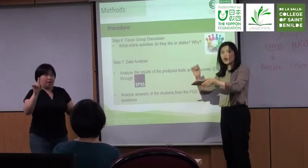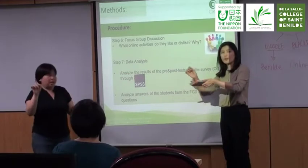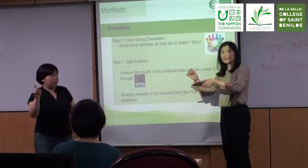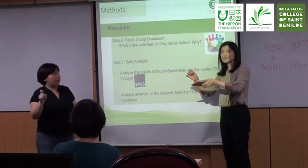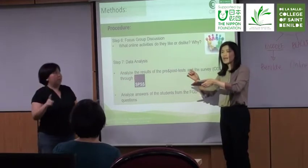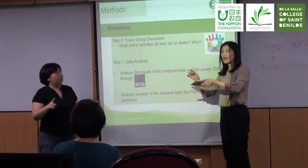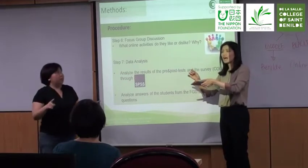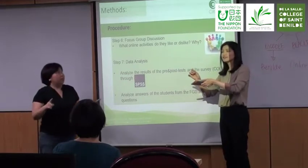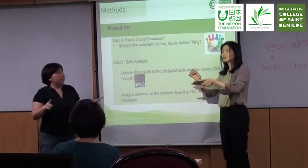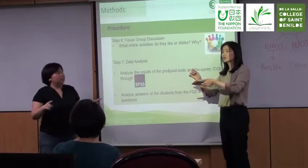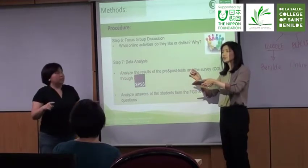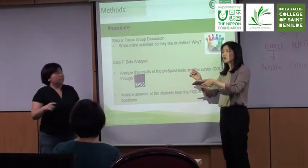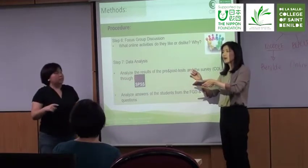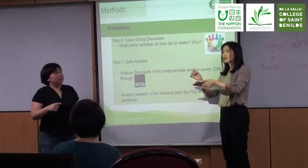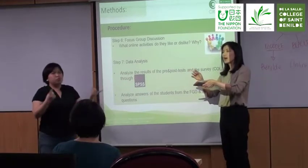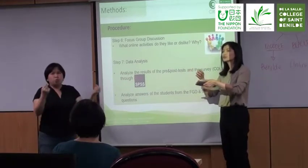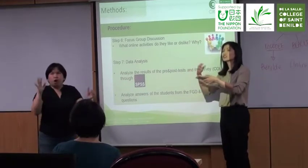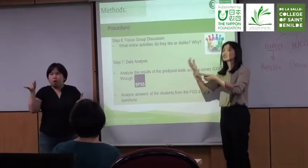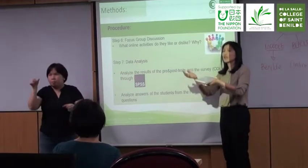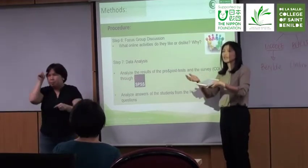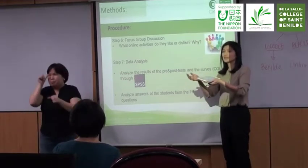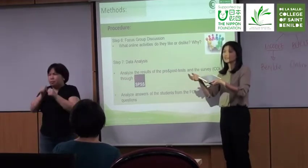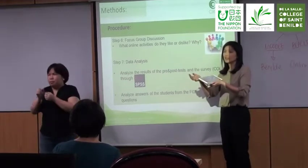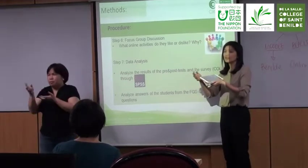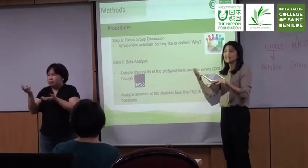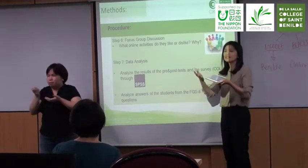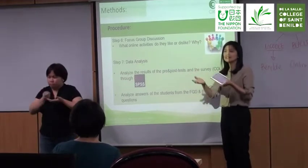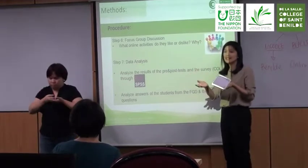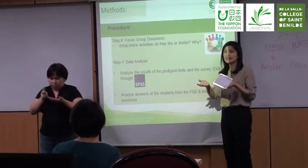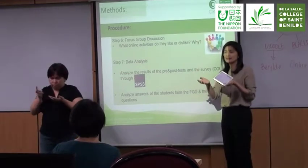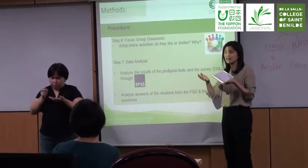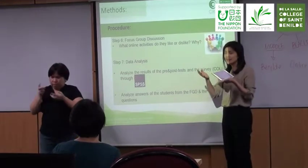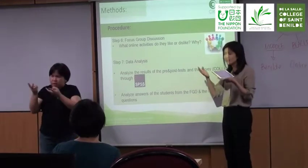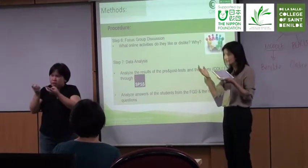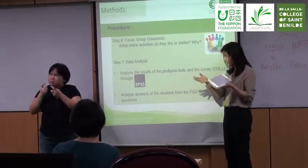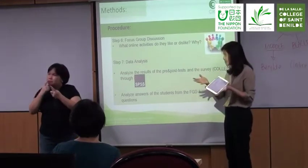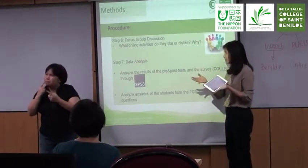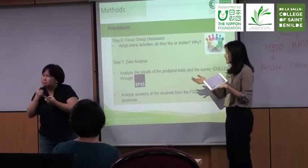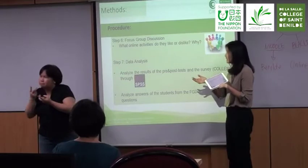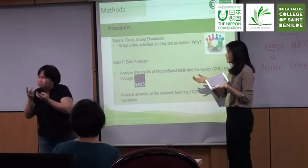and their comments, I have to counter-check or validate